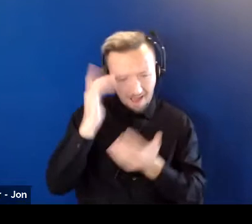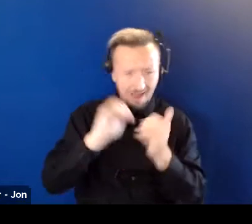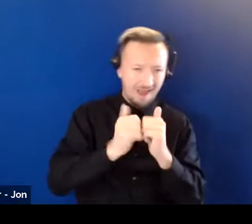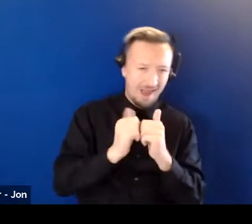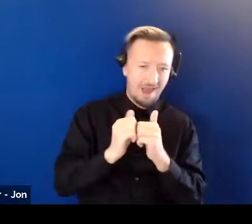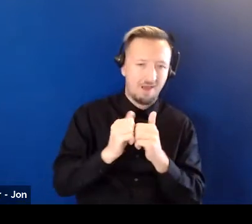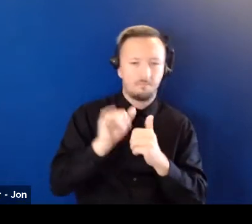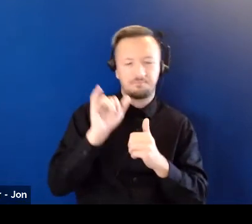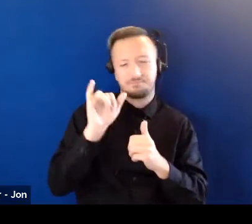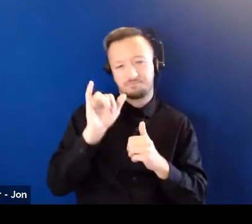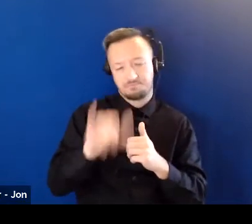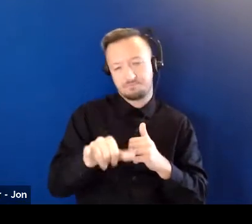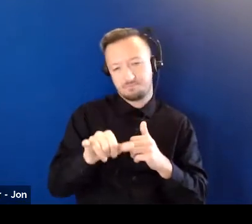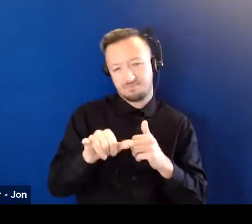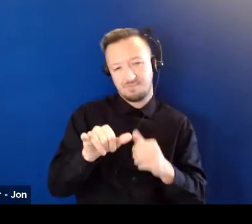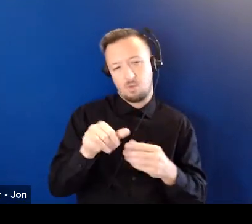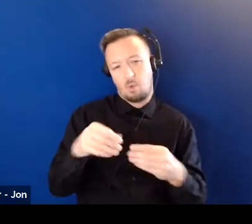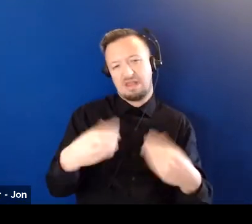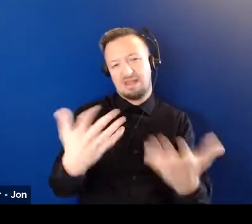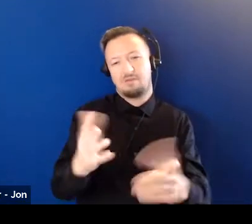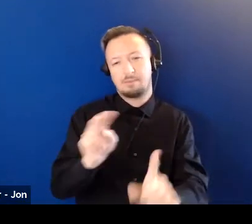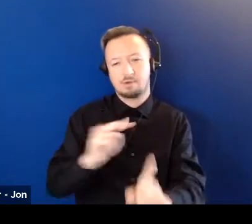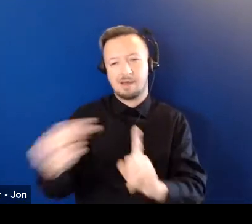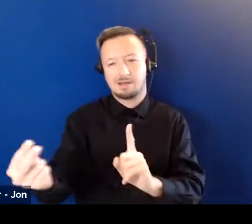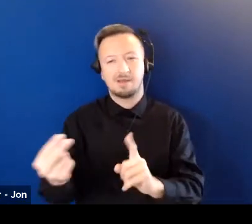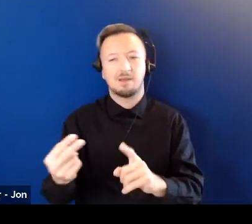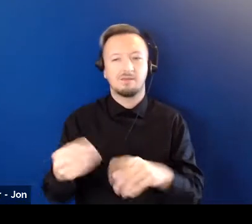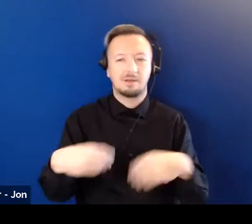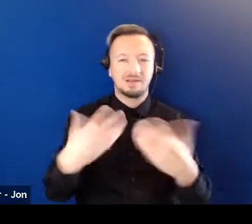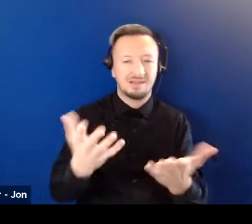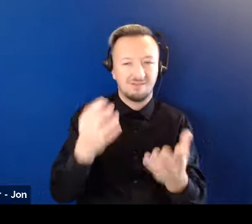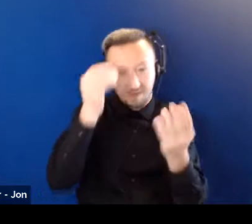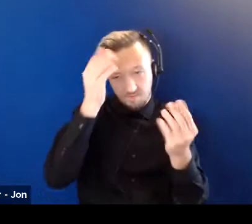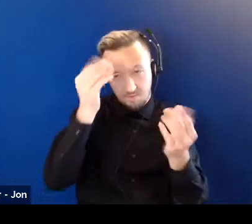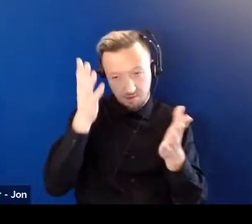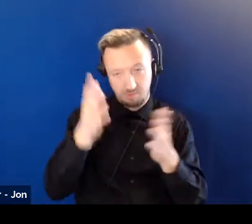of give you that perspective and provide you a little bit of information about